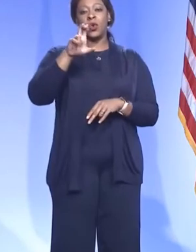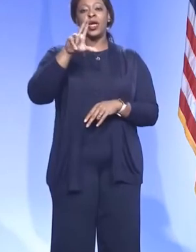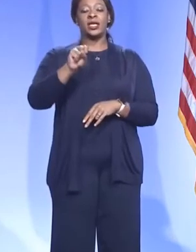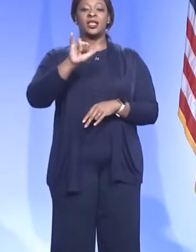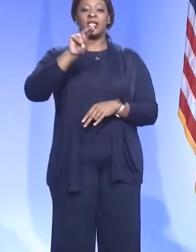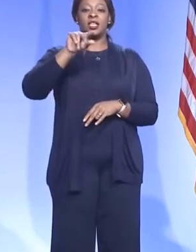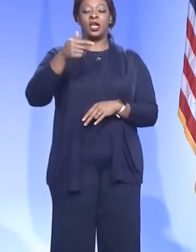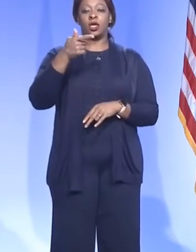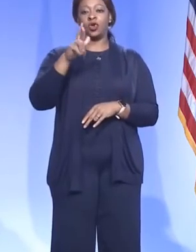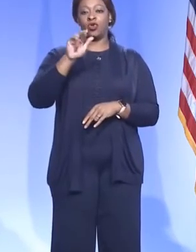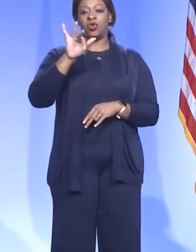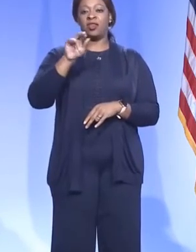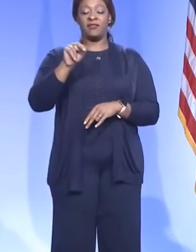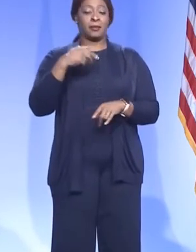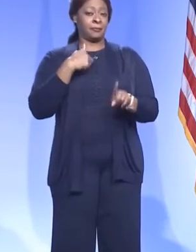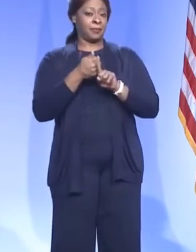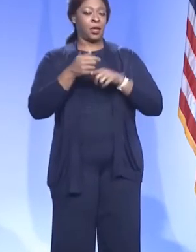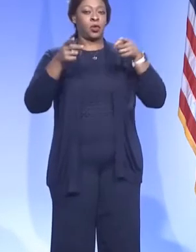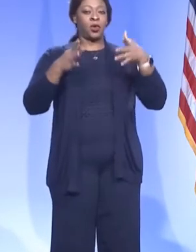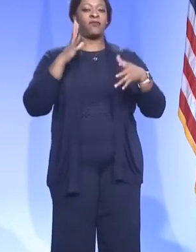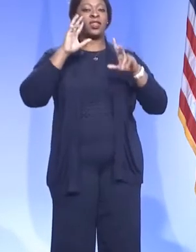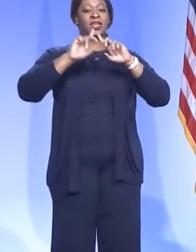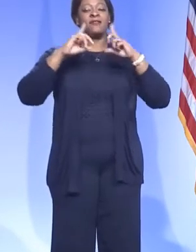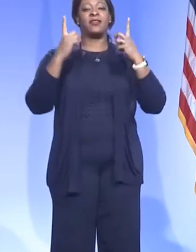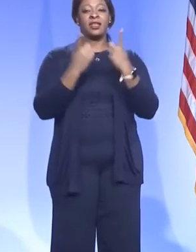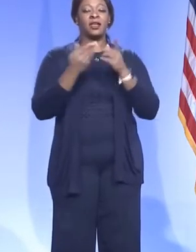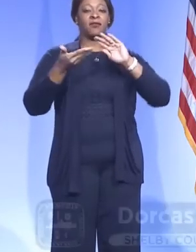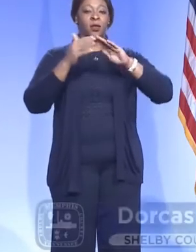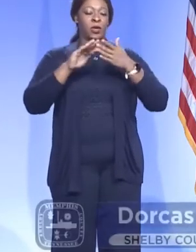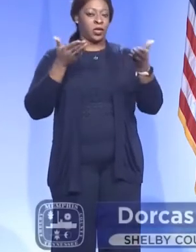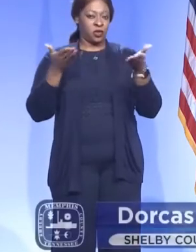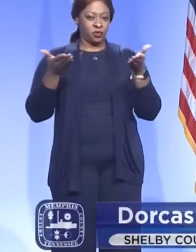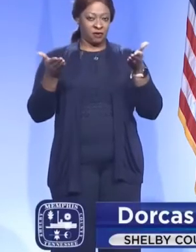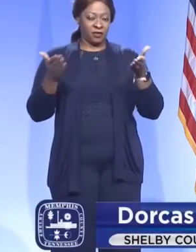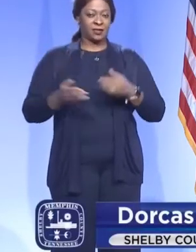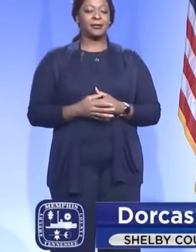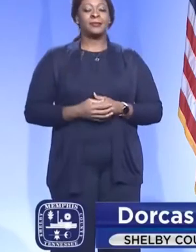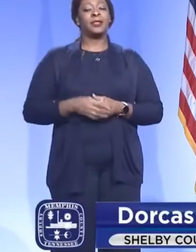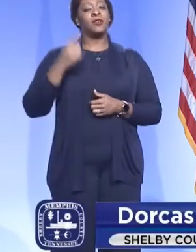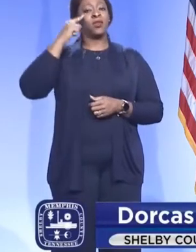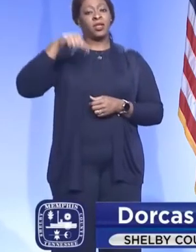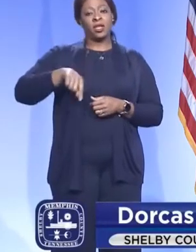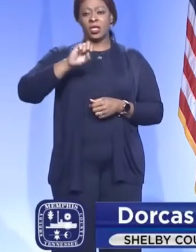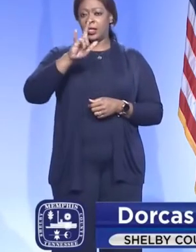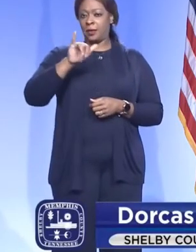of you who may need additional assistance at this time.